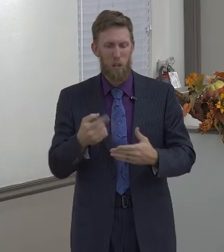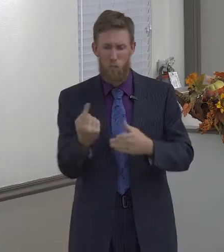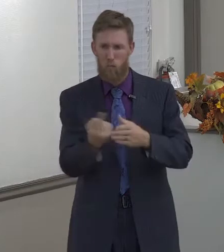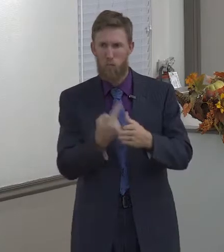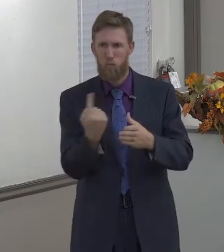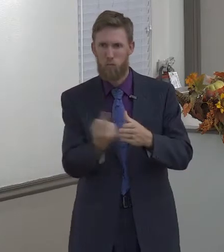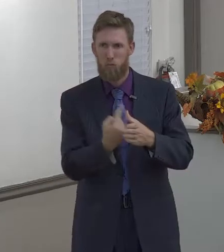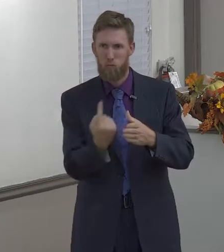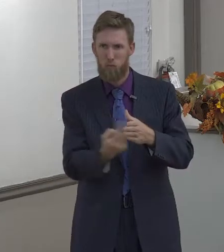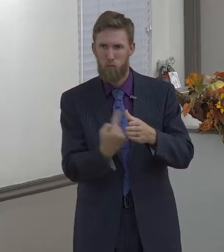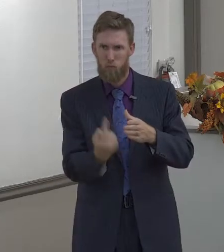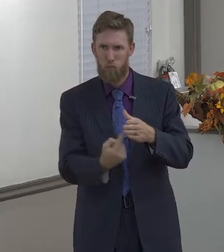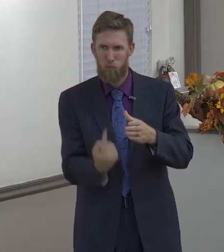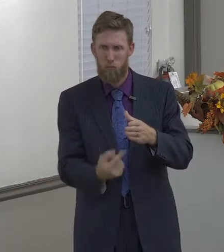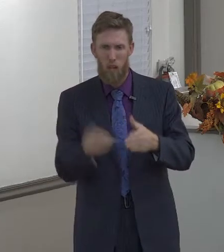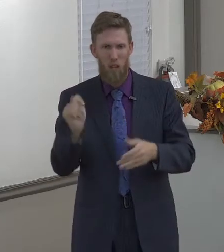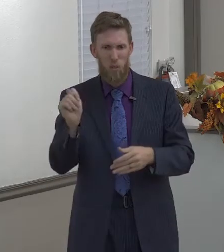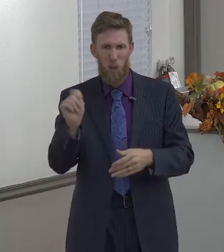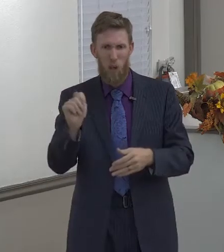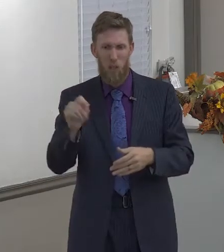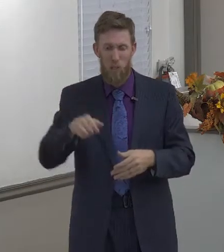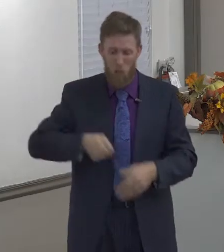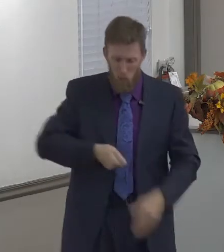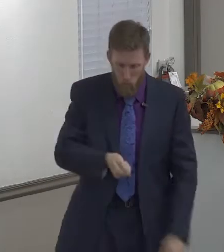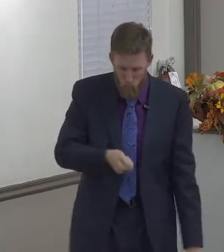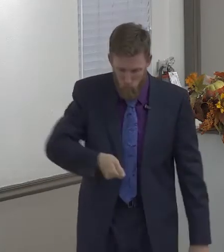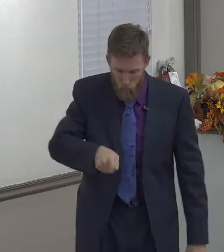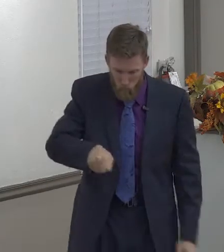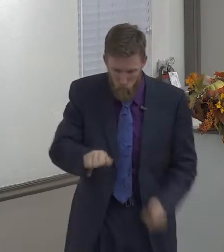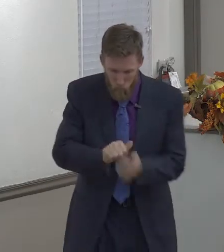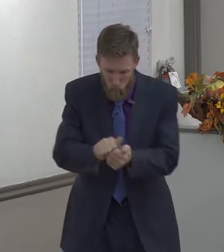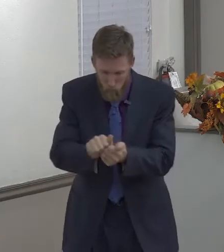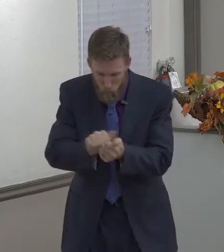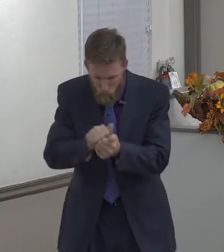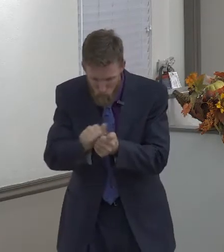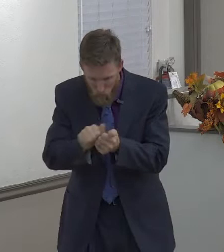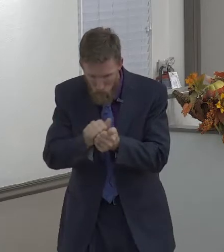I would never clean the toilets. So you're better than the one that does?